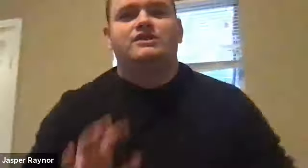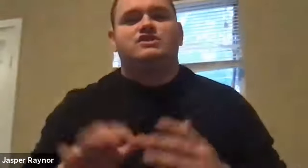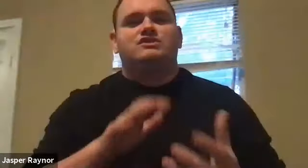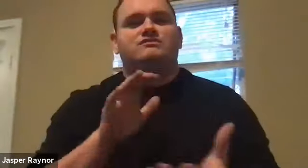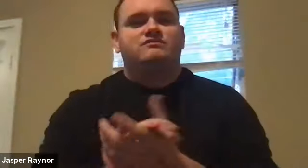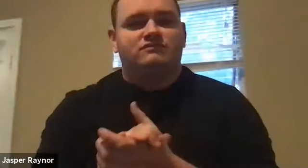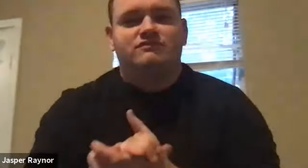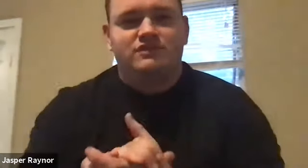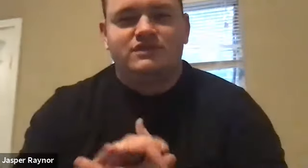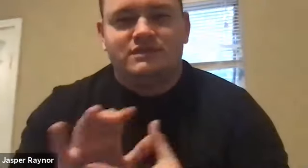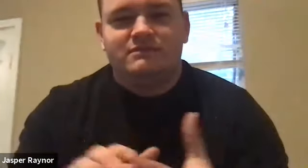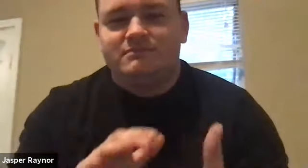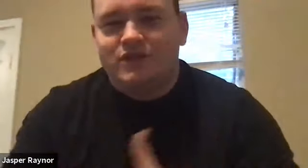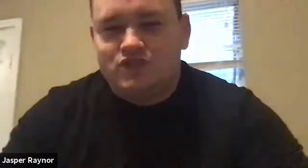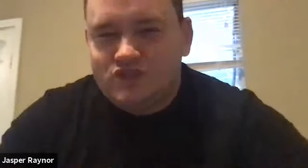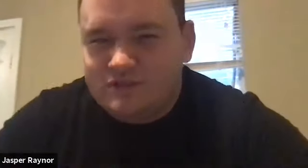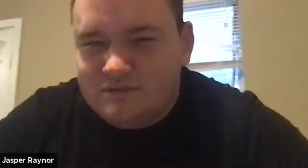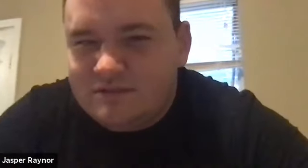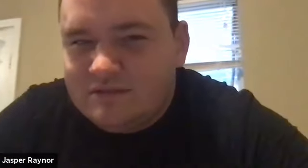Marriage. I forget.